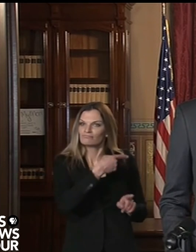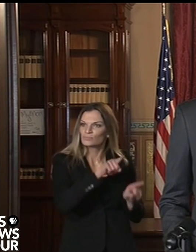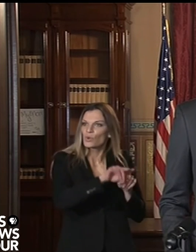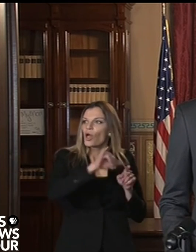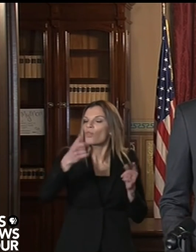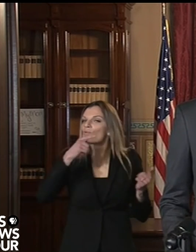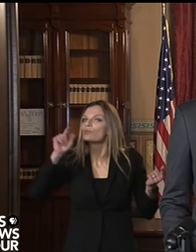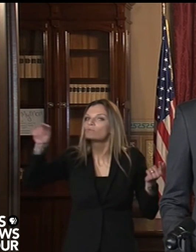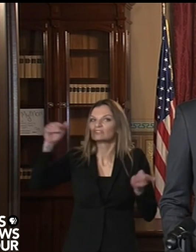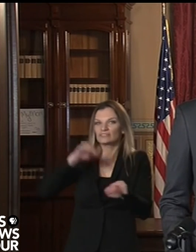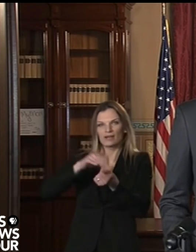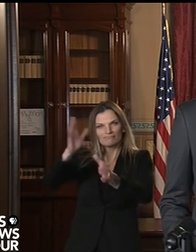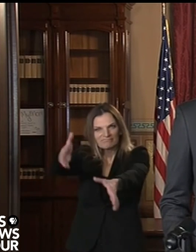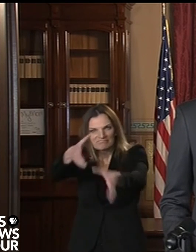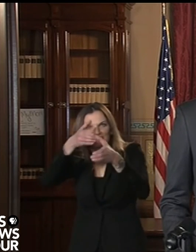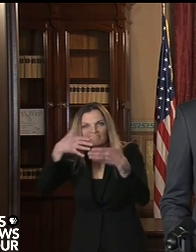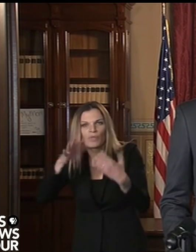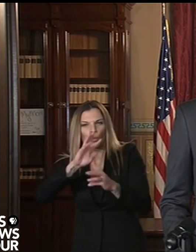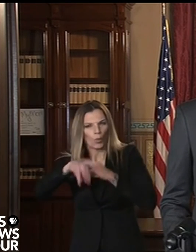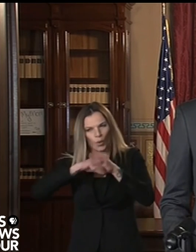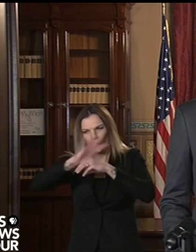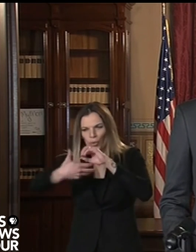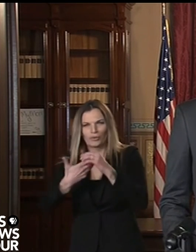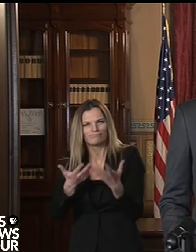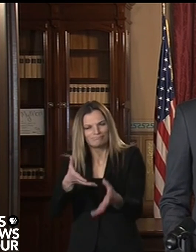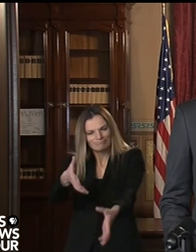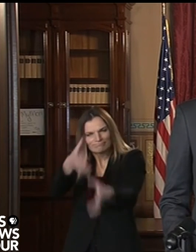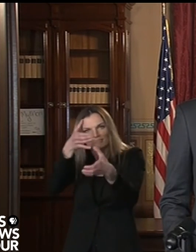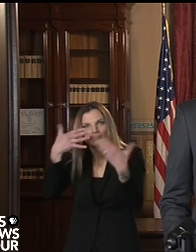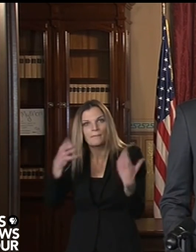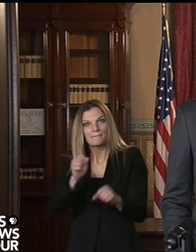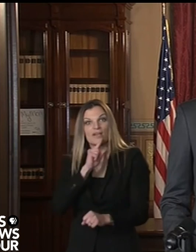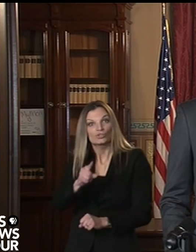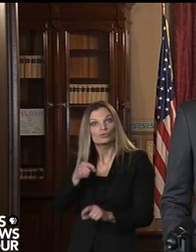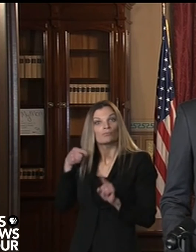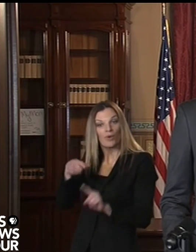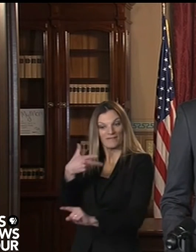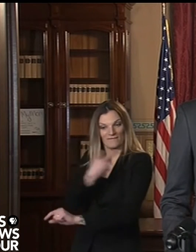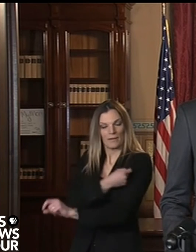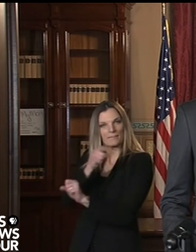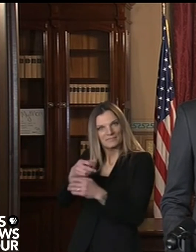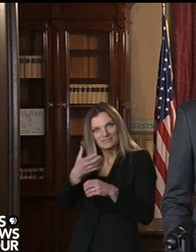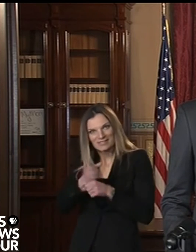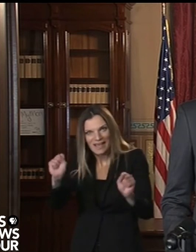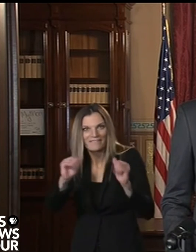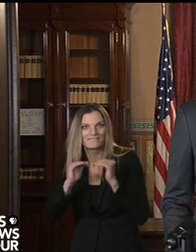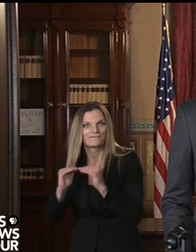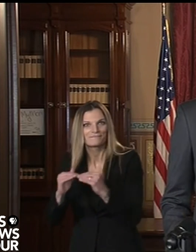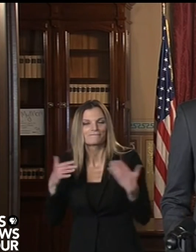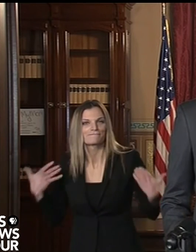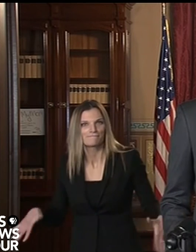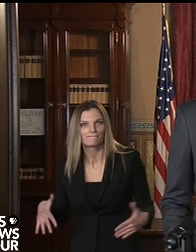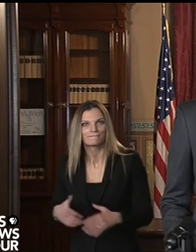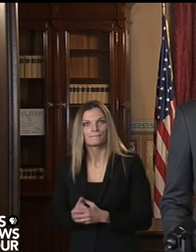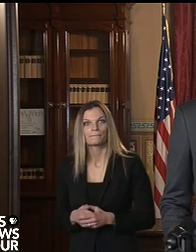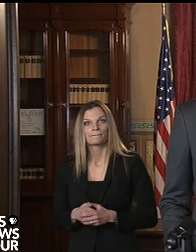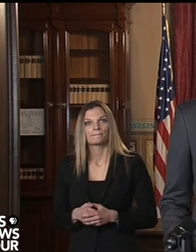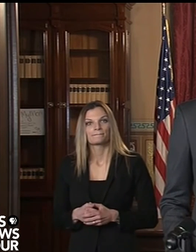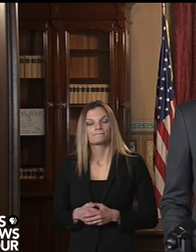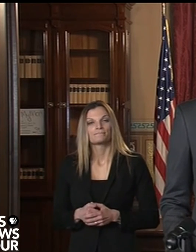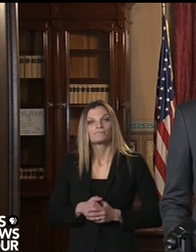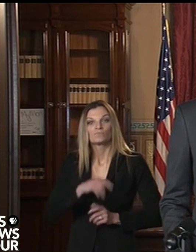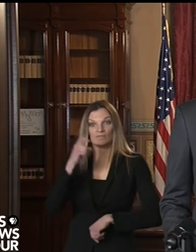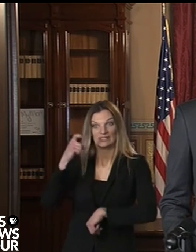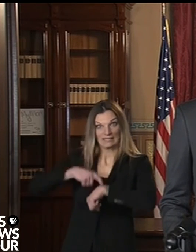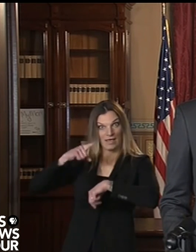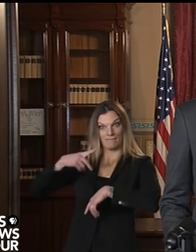safe, equitable, and trustworthy. We need to get the word out to all communities that when the vaccine is available and safe, we need